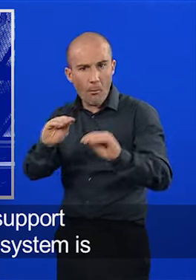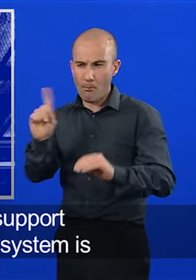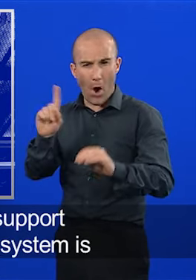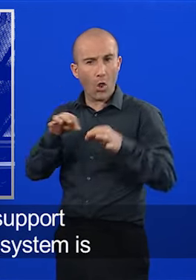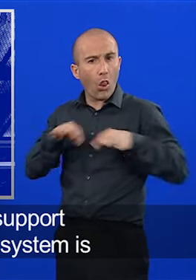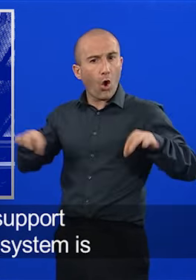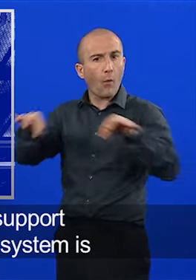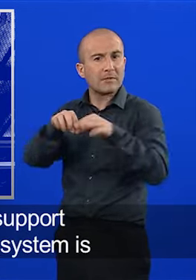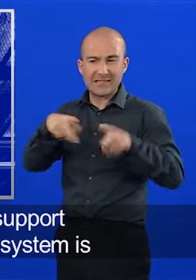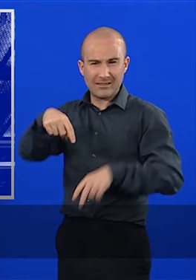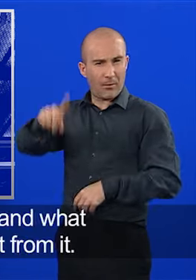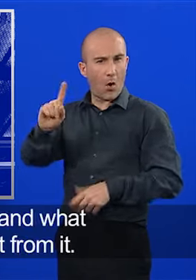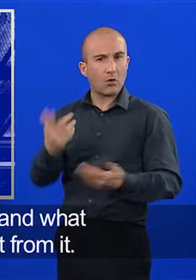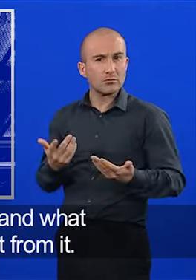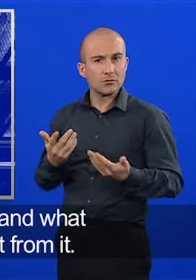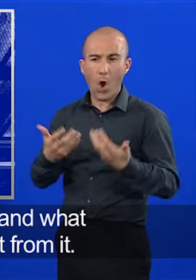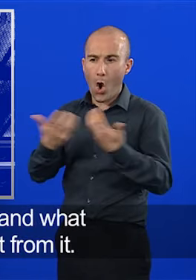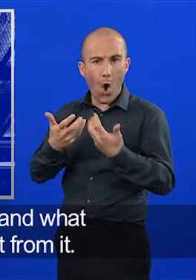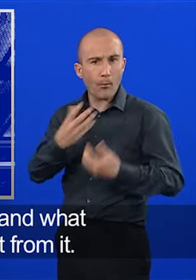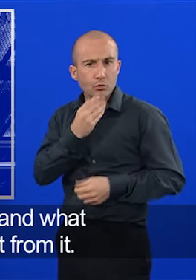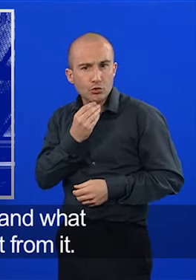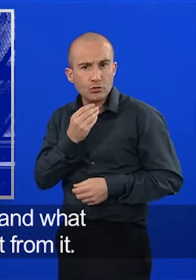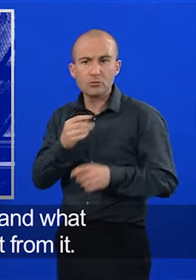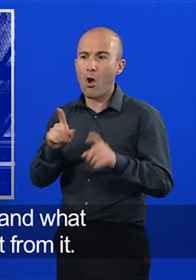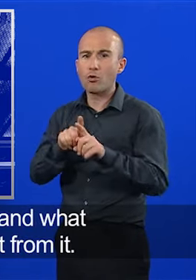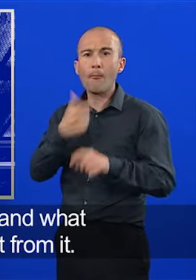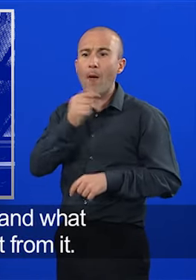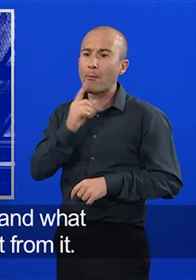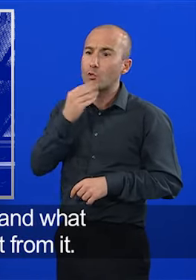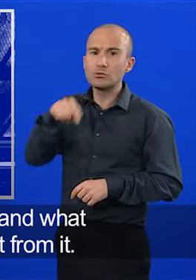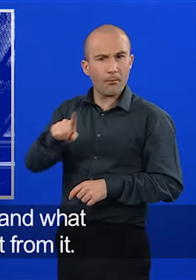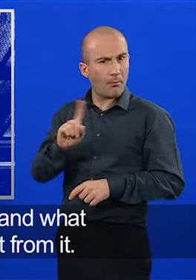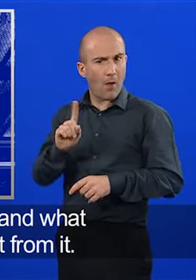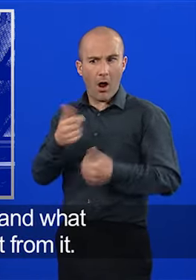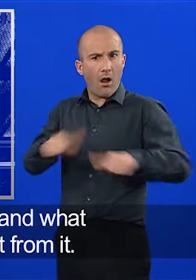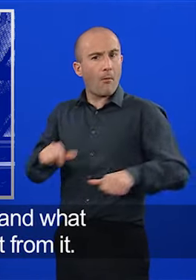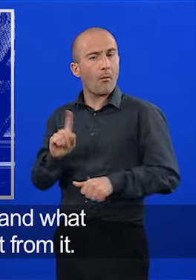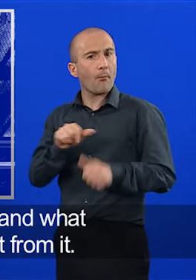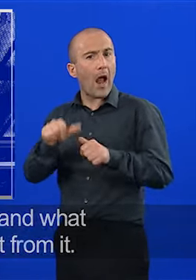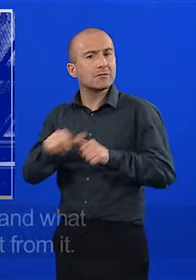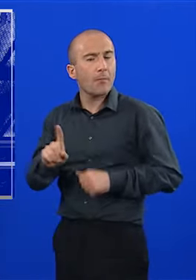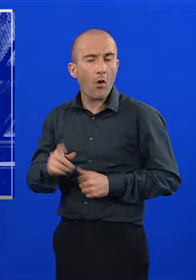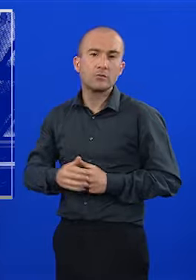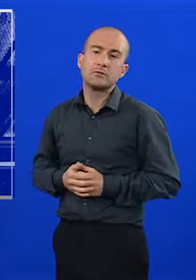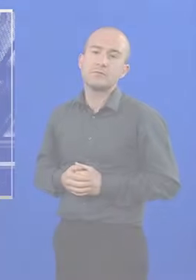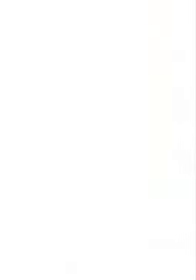about what a loop system is and how to use it and what benefit people get from it.